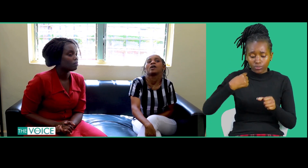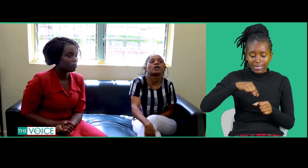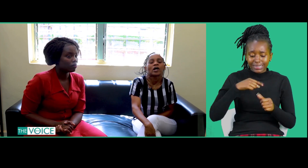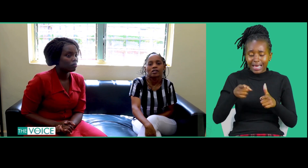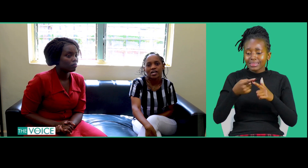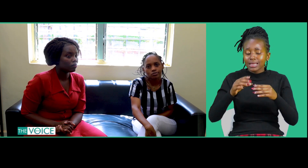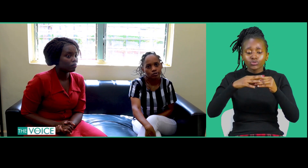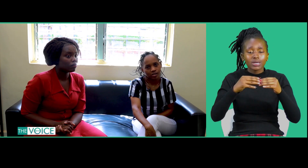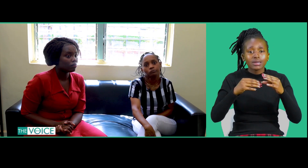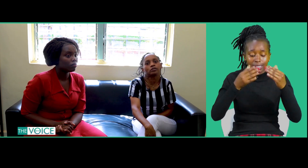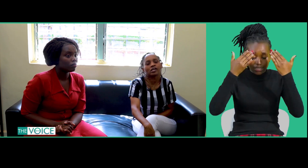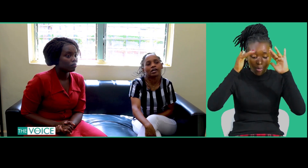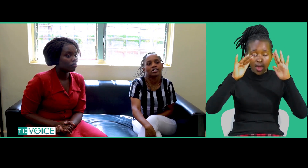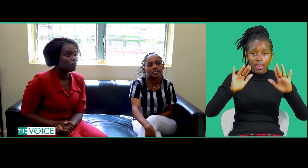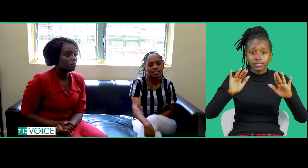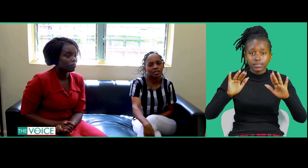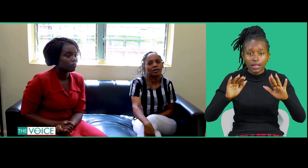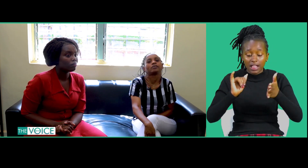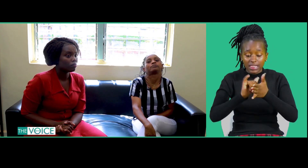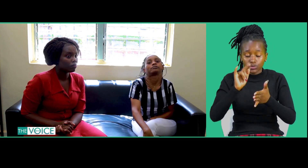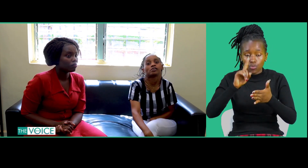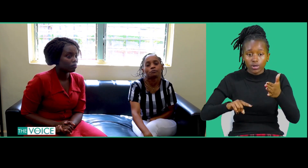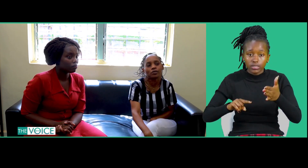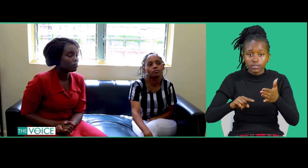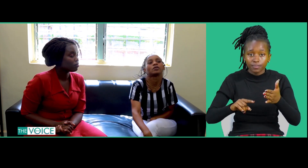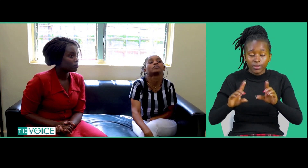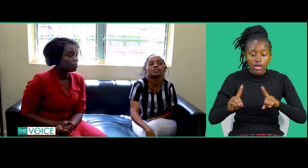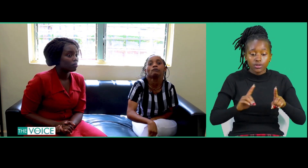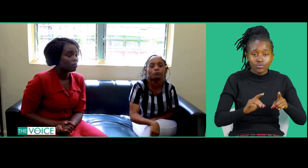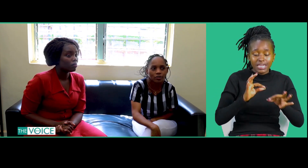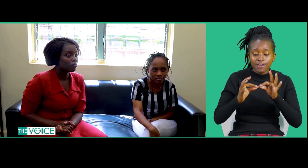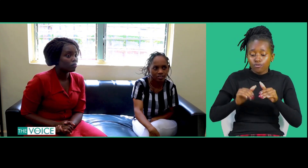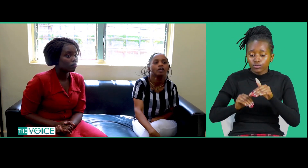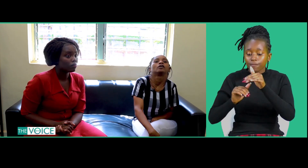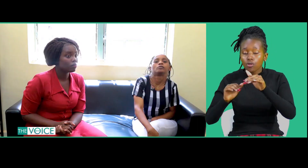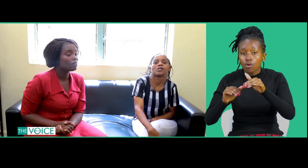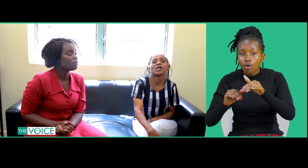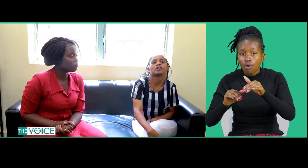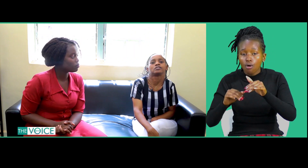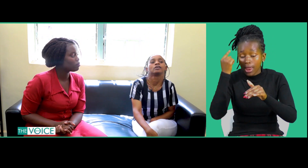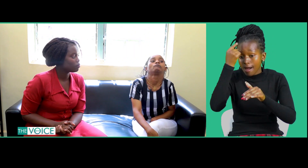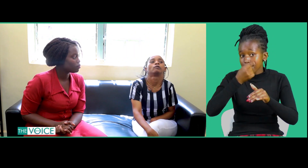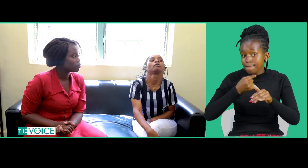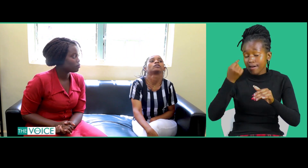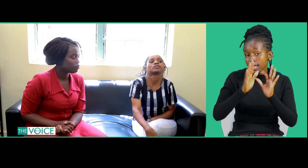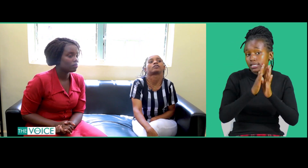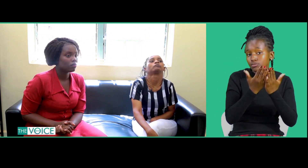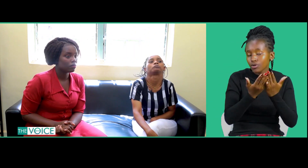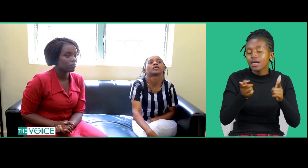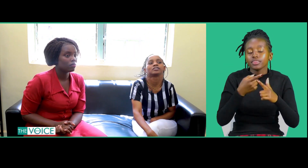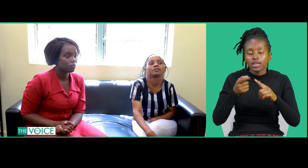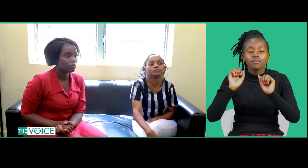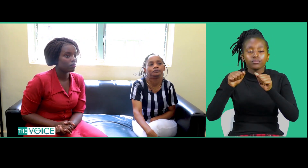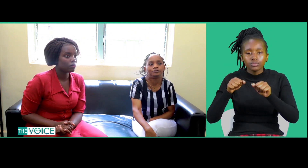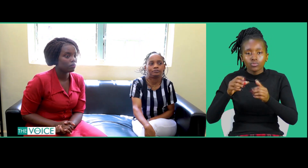awareness. That's what I'm doing currently. If you follow me on my Facebook page, you will learn more about